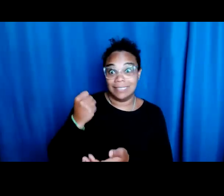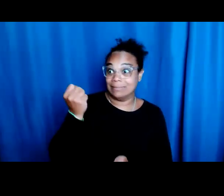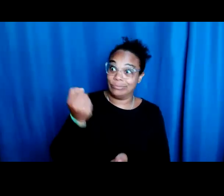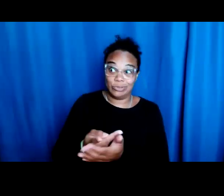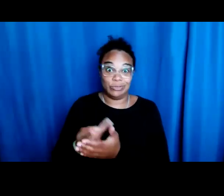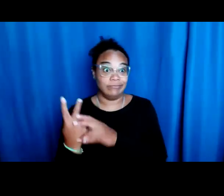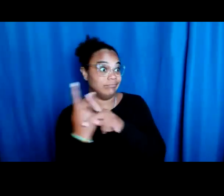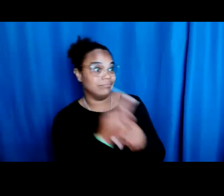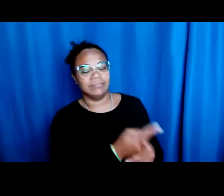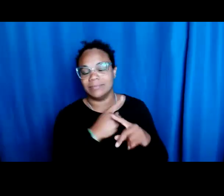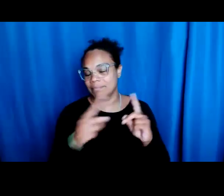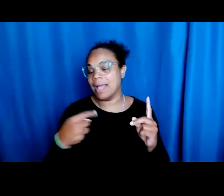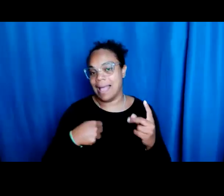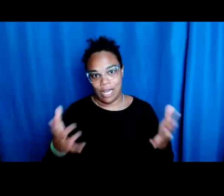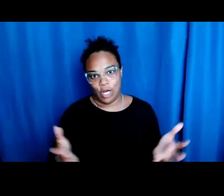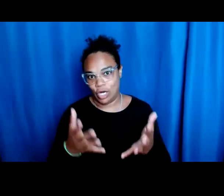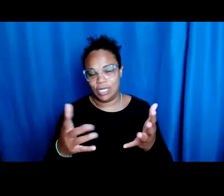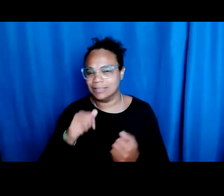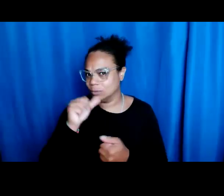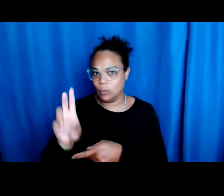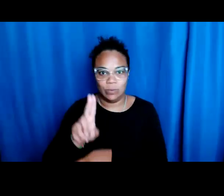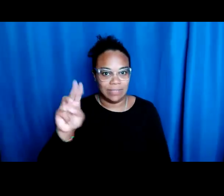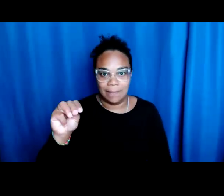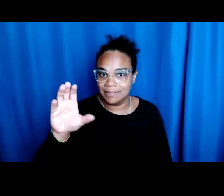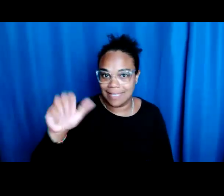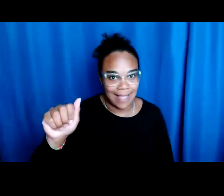I want to encourage you not to go that way.